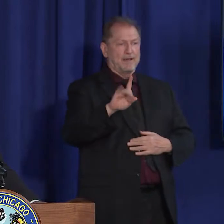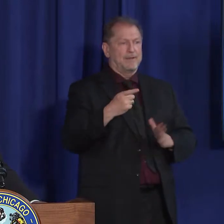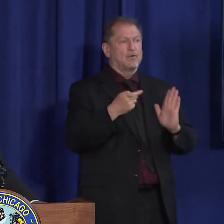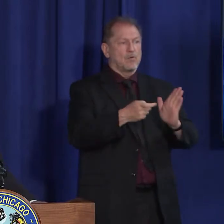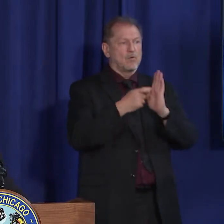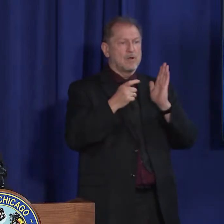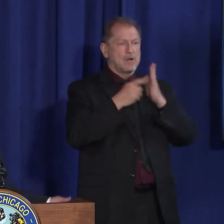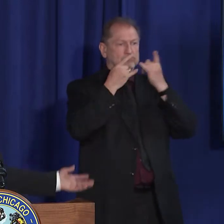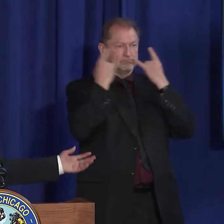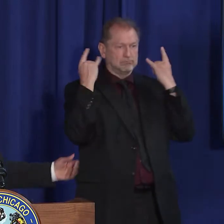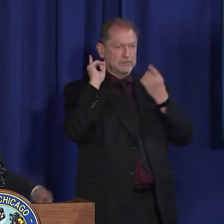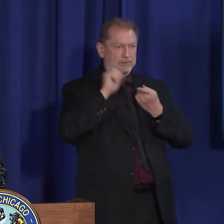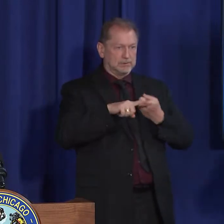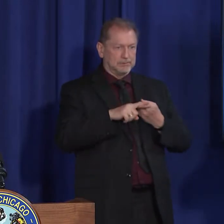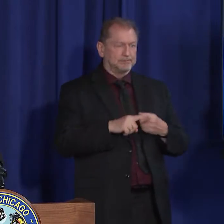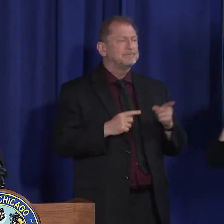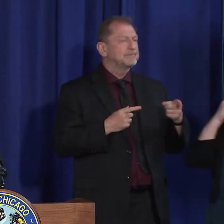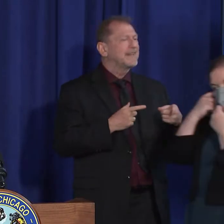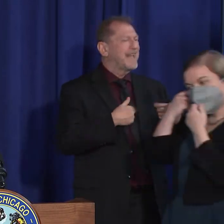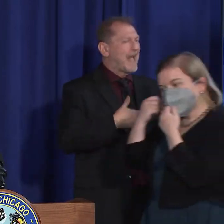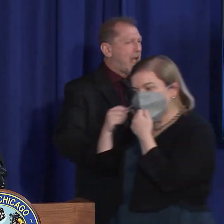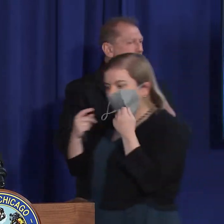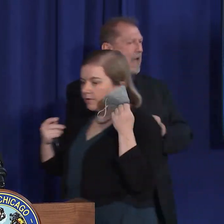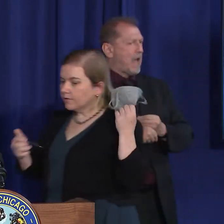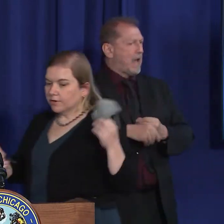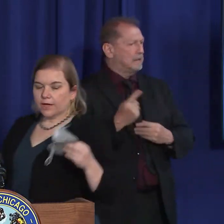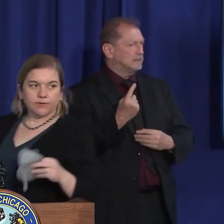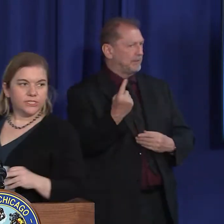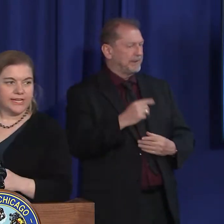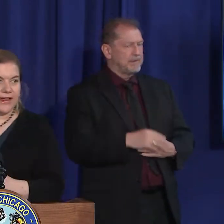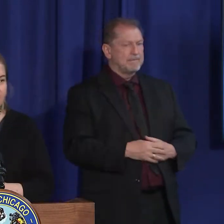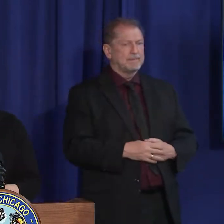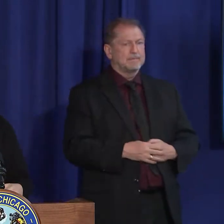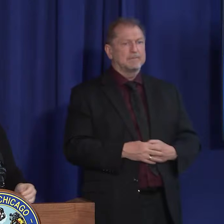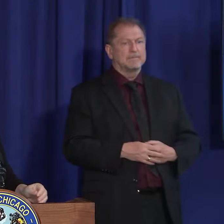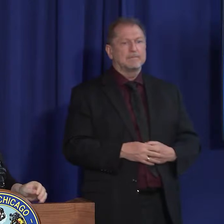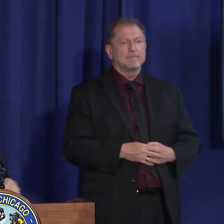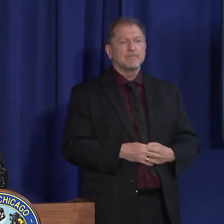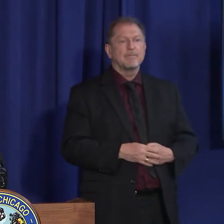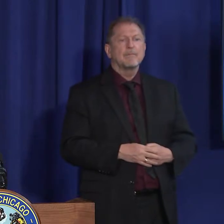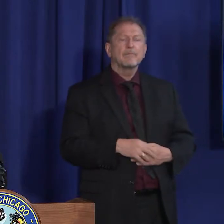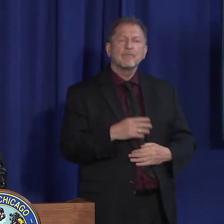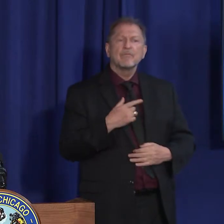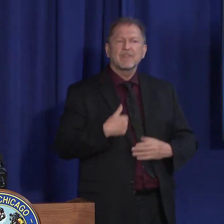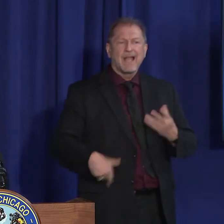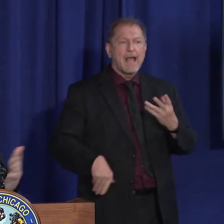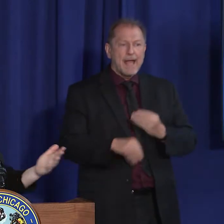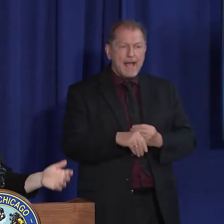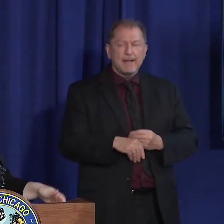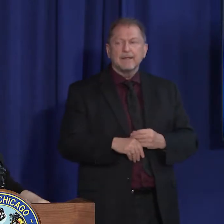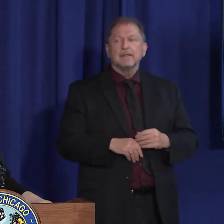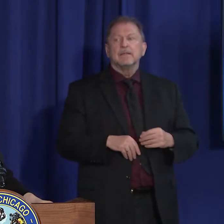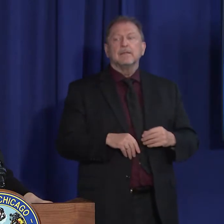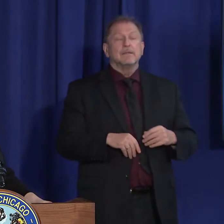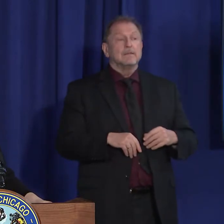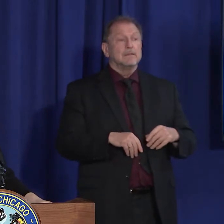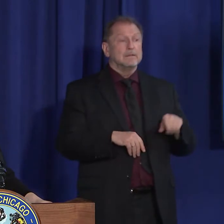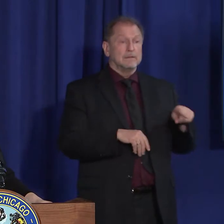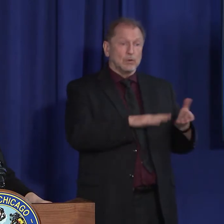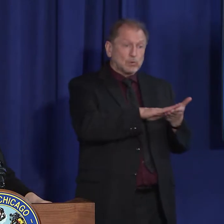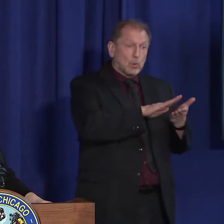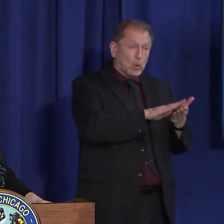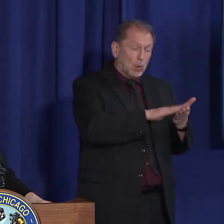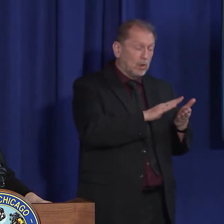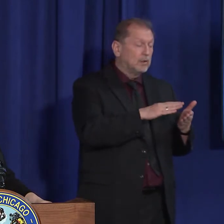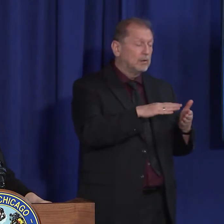effect until the 28th. You want to jump in? Yeah. I would just add, obviously, there's a lot of conversations, not just with CPS, but with